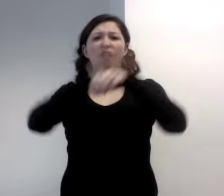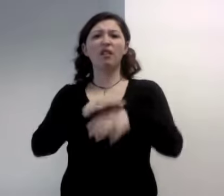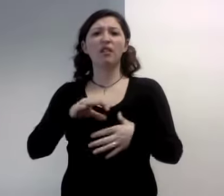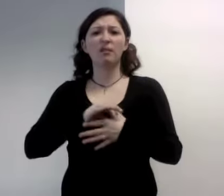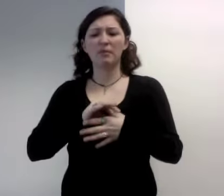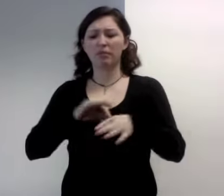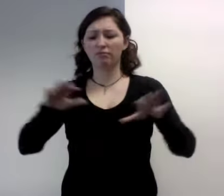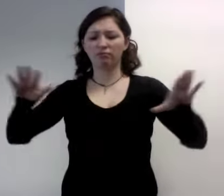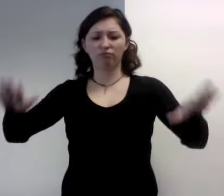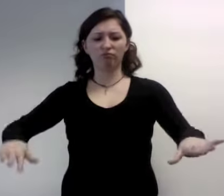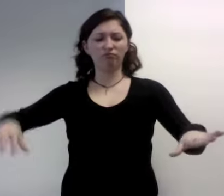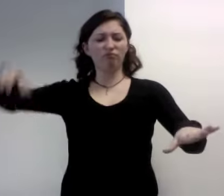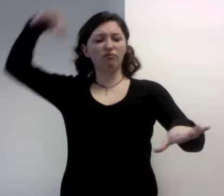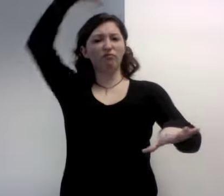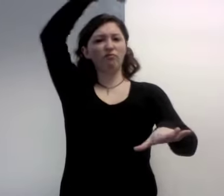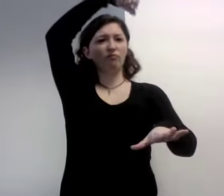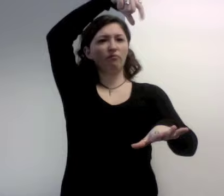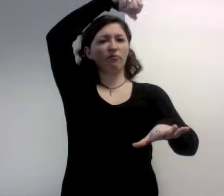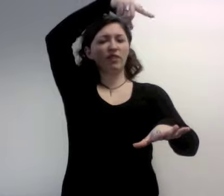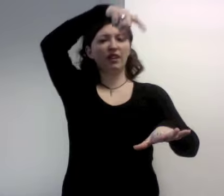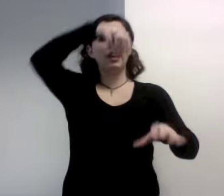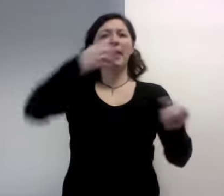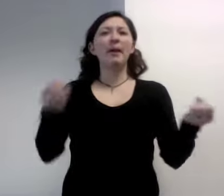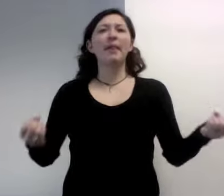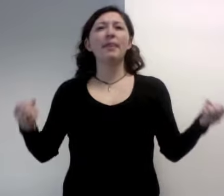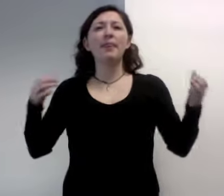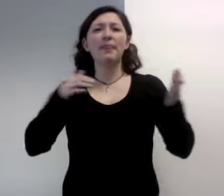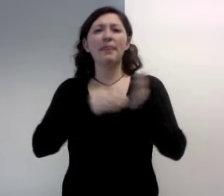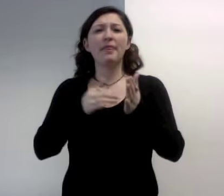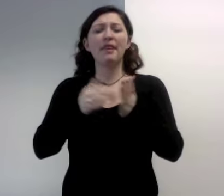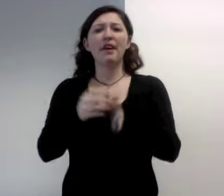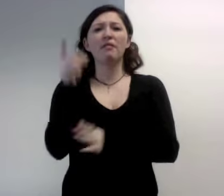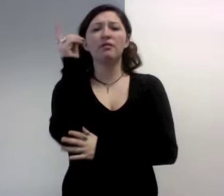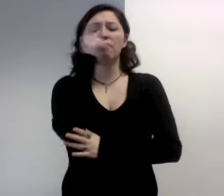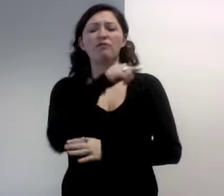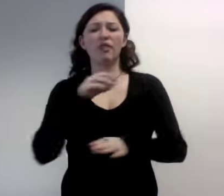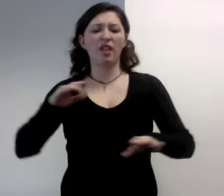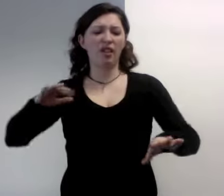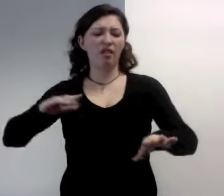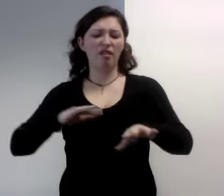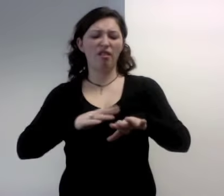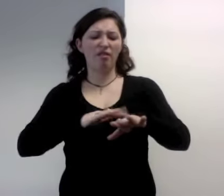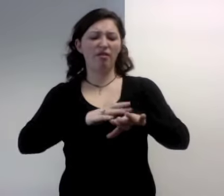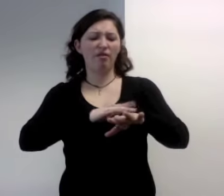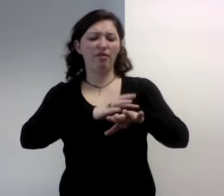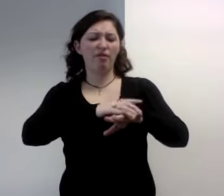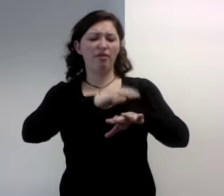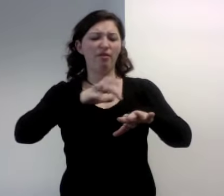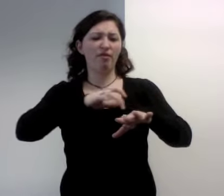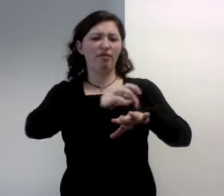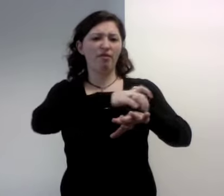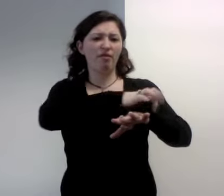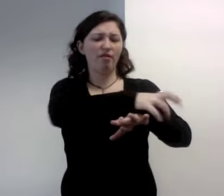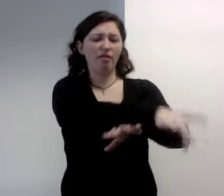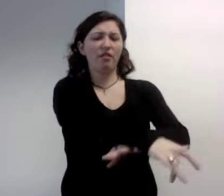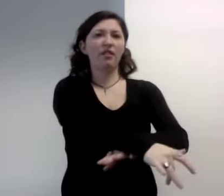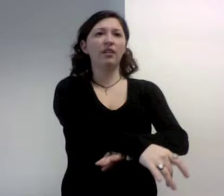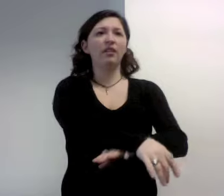And thousands of rats would race about on it. It was too dark in